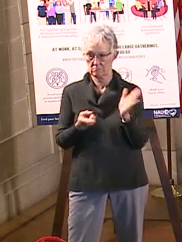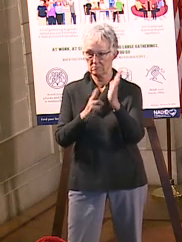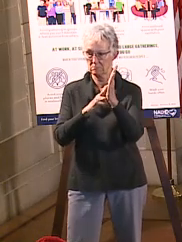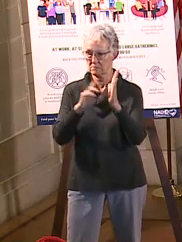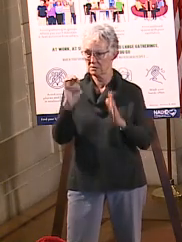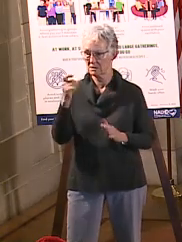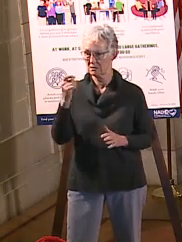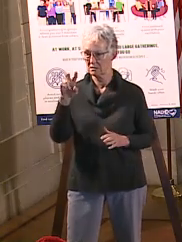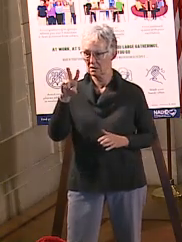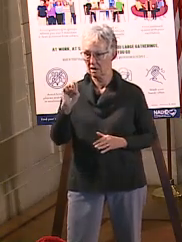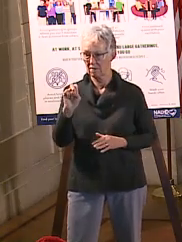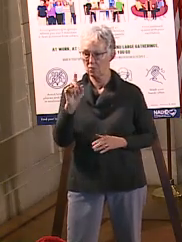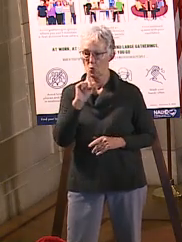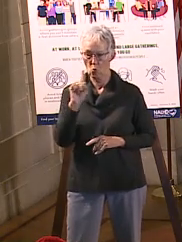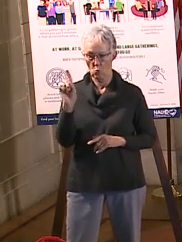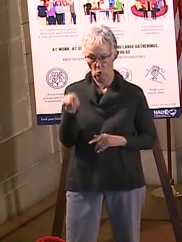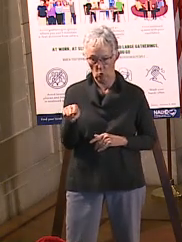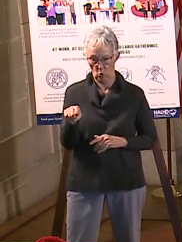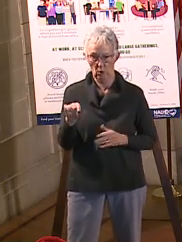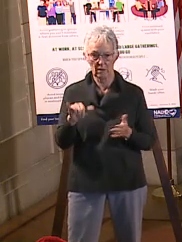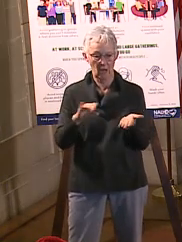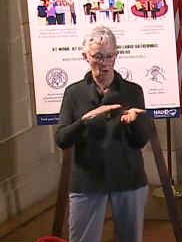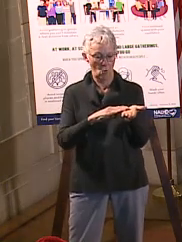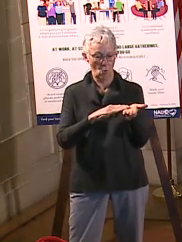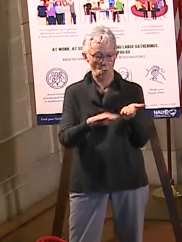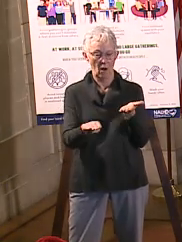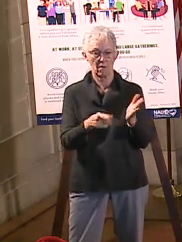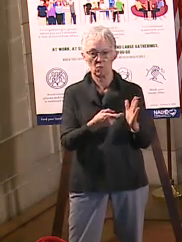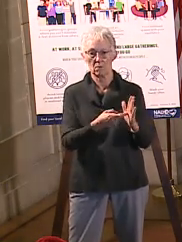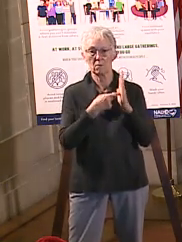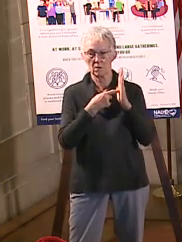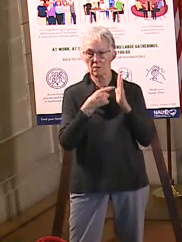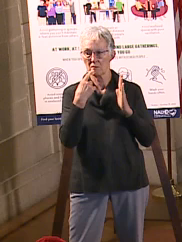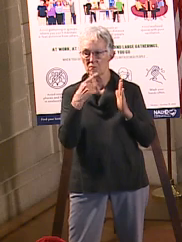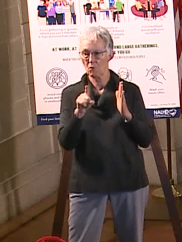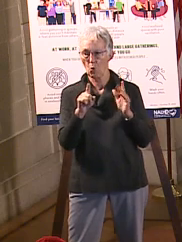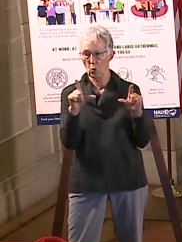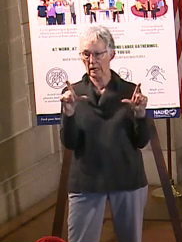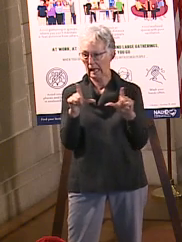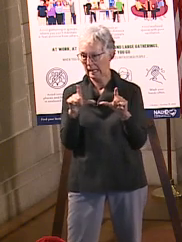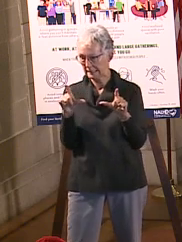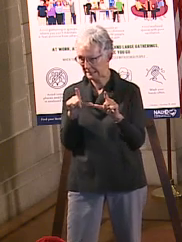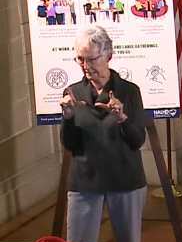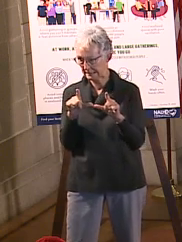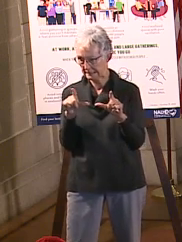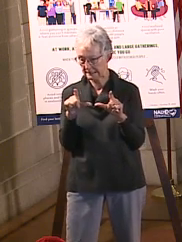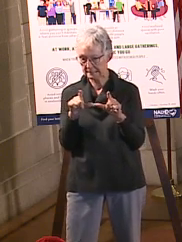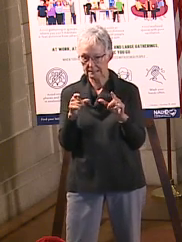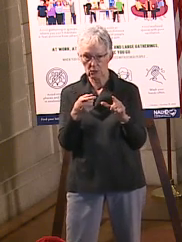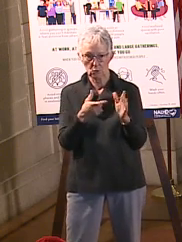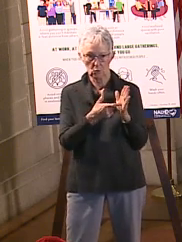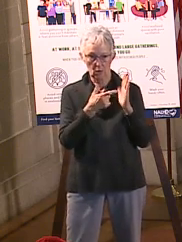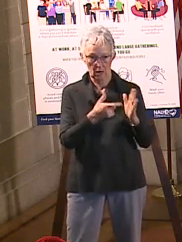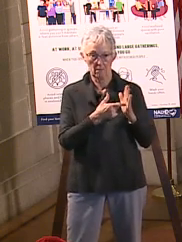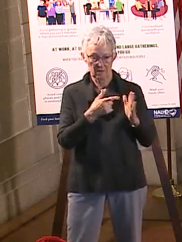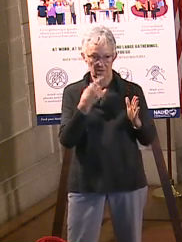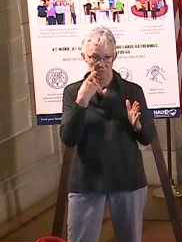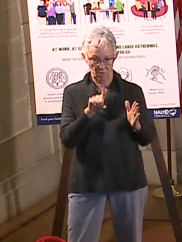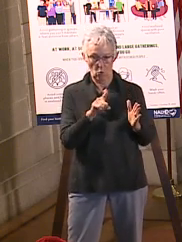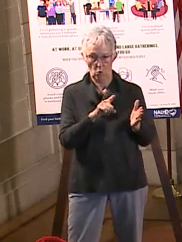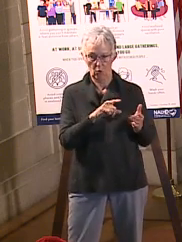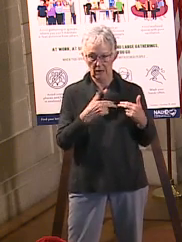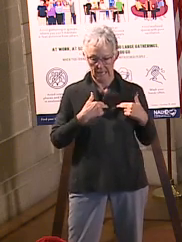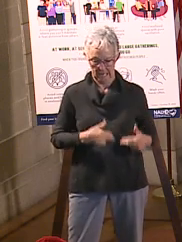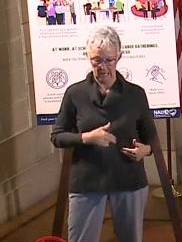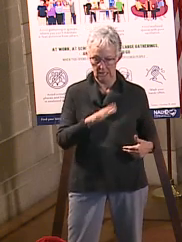that had waived the requirements for licensure with regard to healthcare professionals. That was due to expire at the end of December.